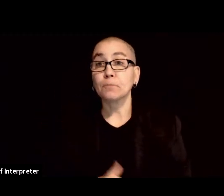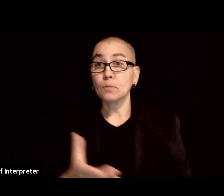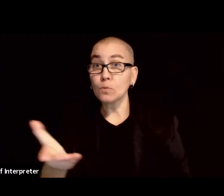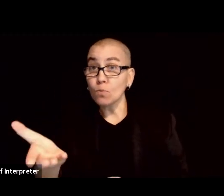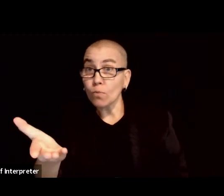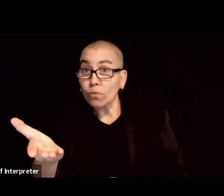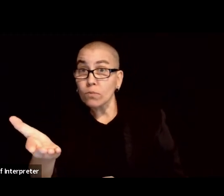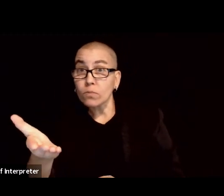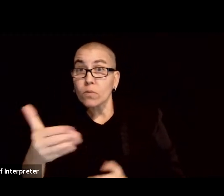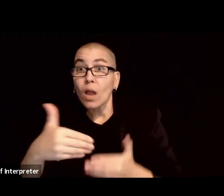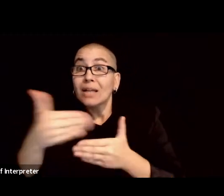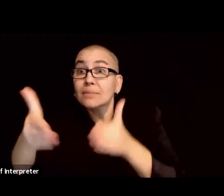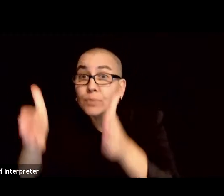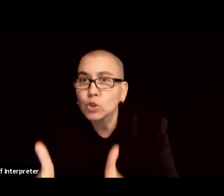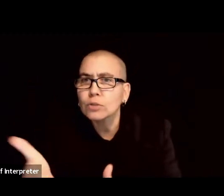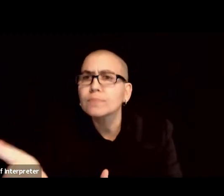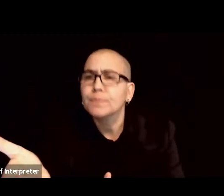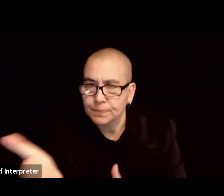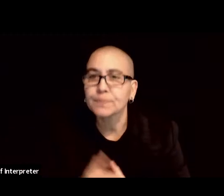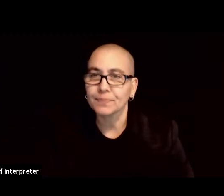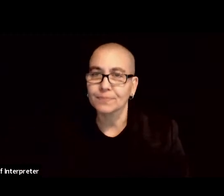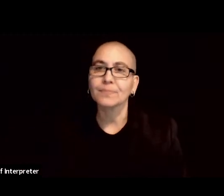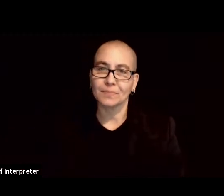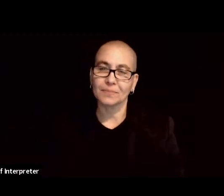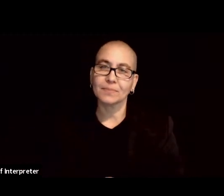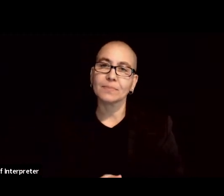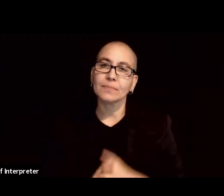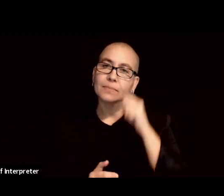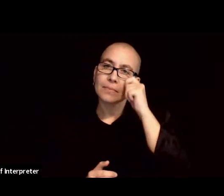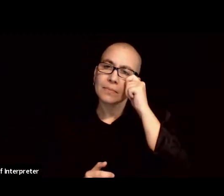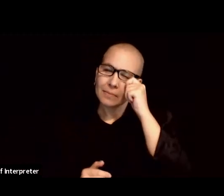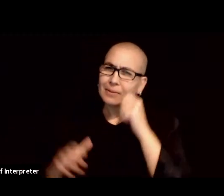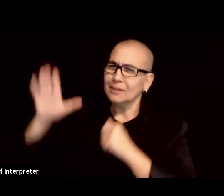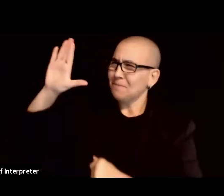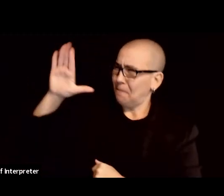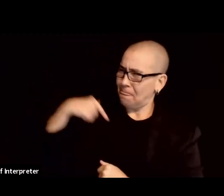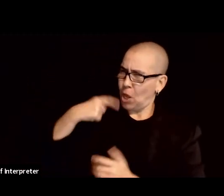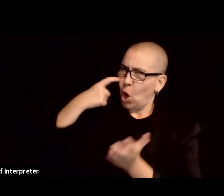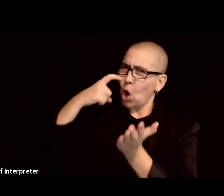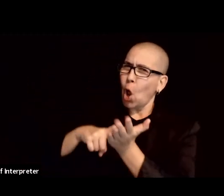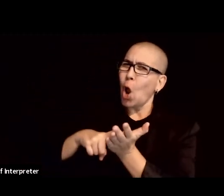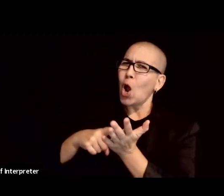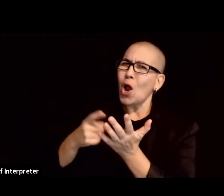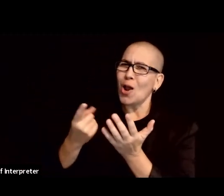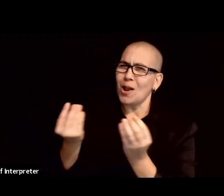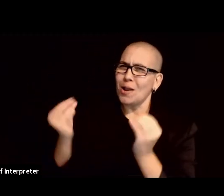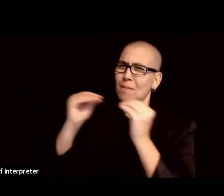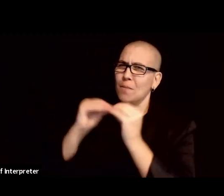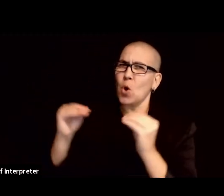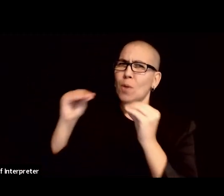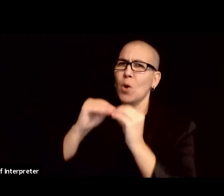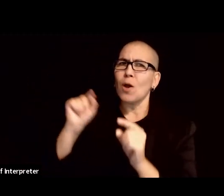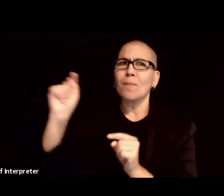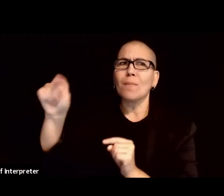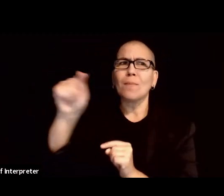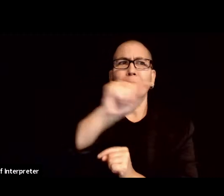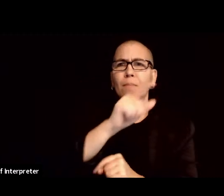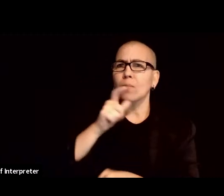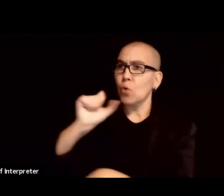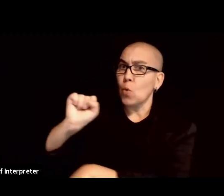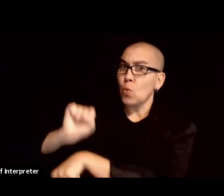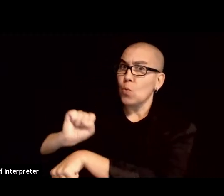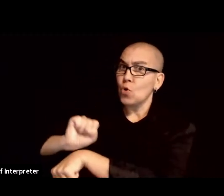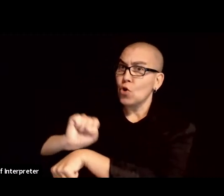Okay, so you mentioned earlier that more and more healthcare workers are not on the job because of either quarantining or